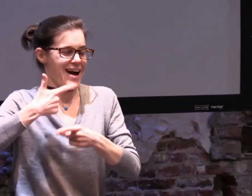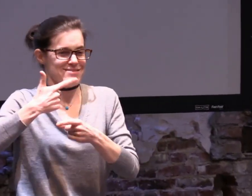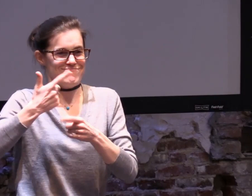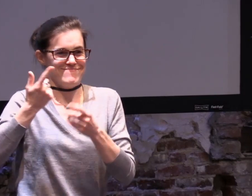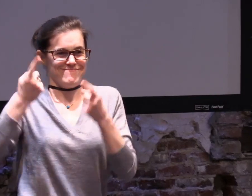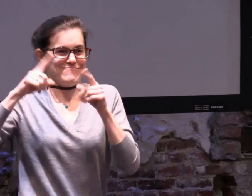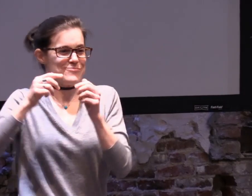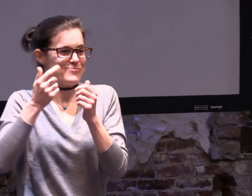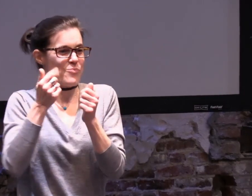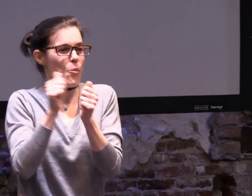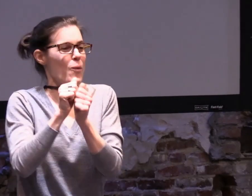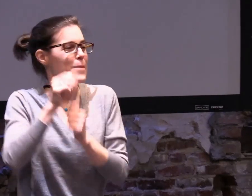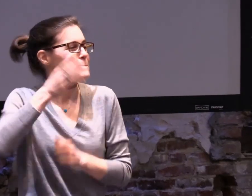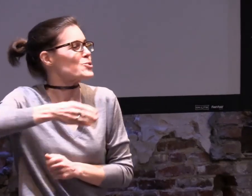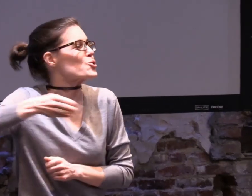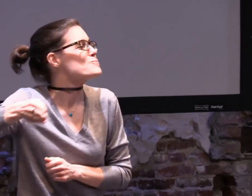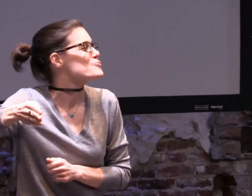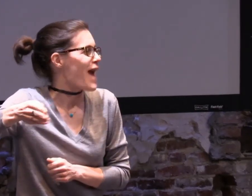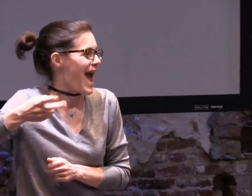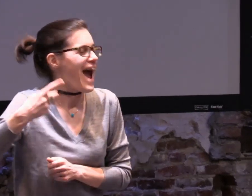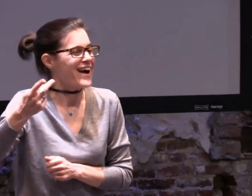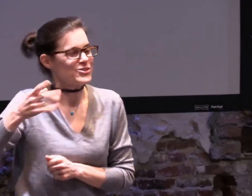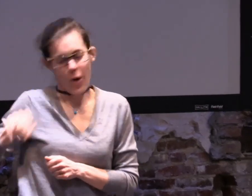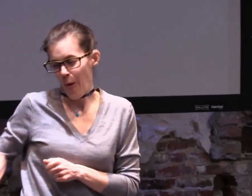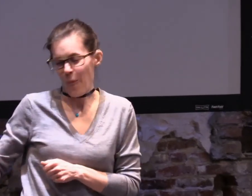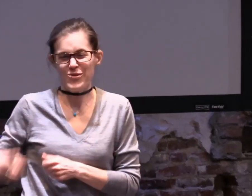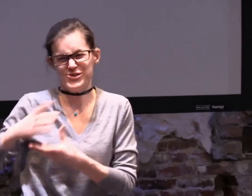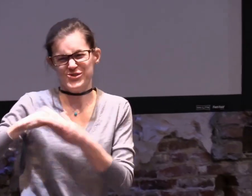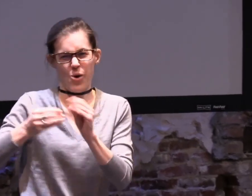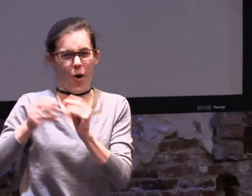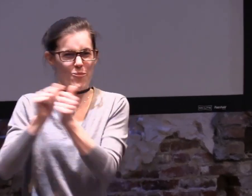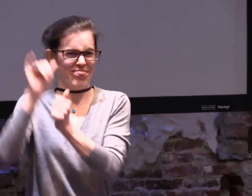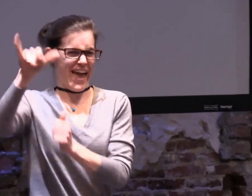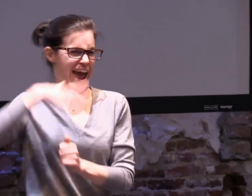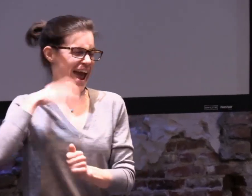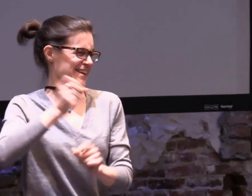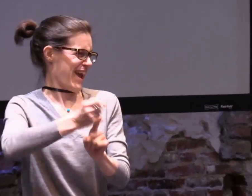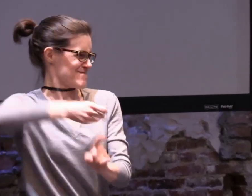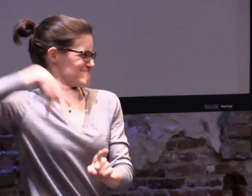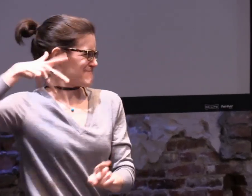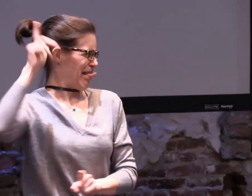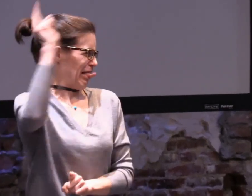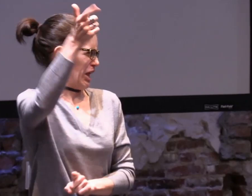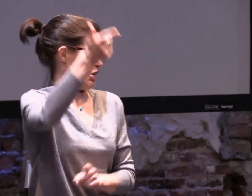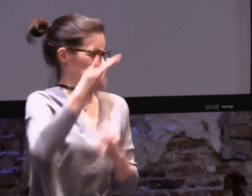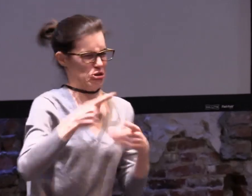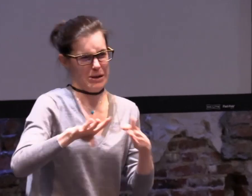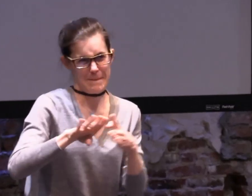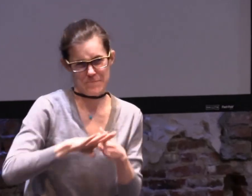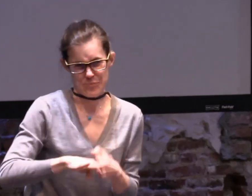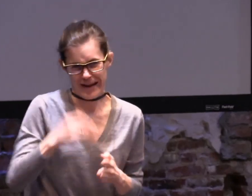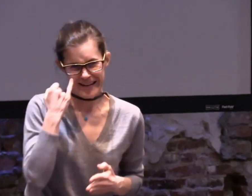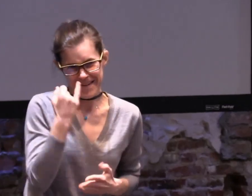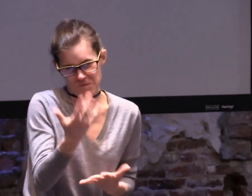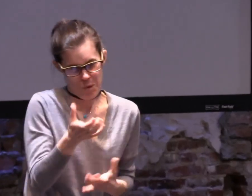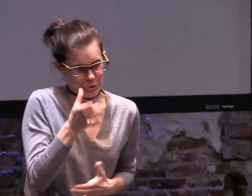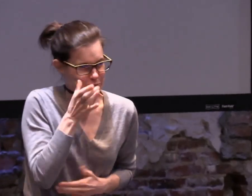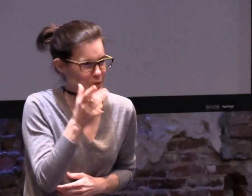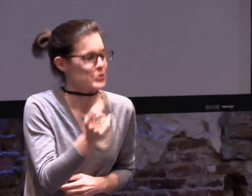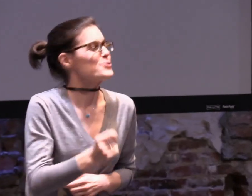And one day, I was sitting with Bernard Bragg, and there's a story that I'll share with you about that pen at